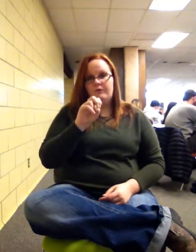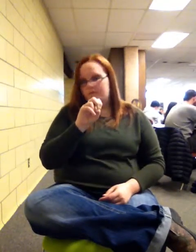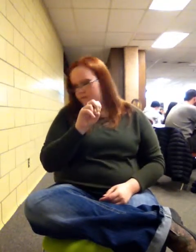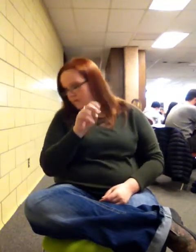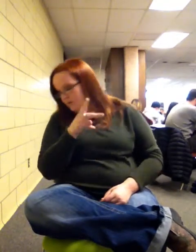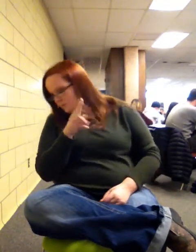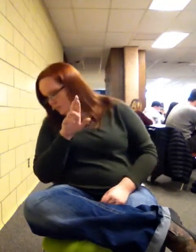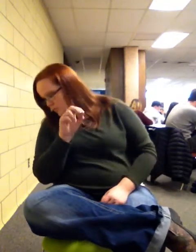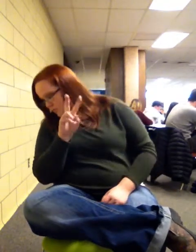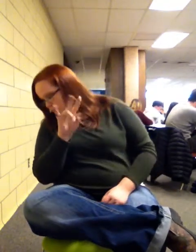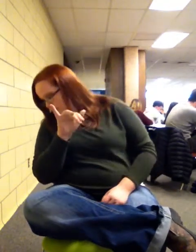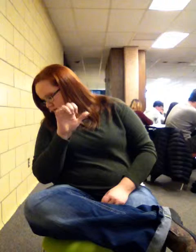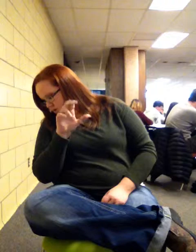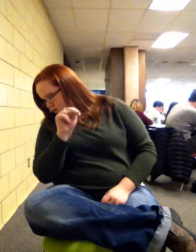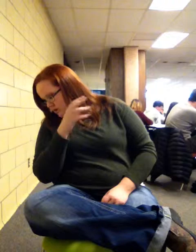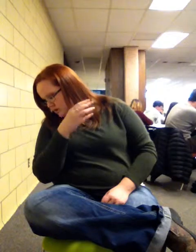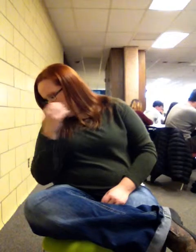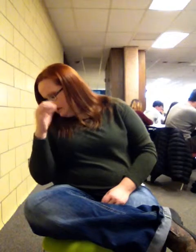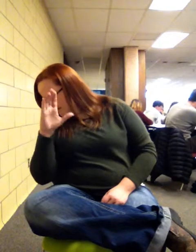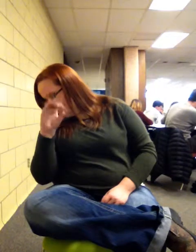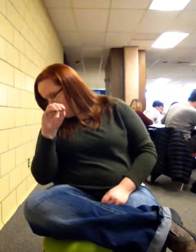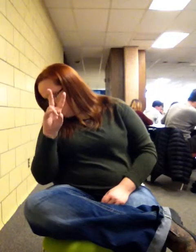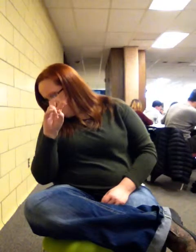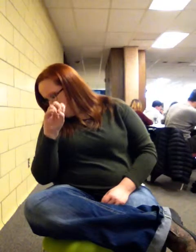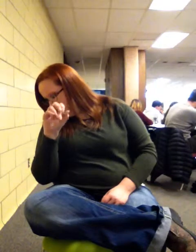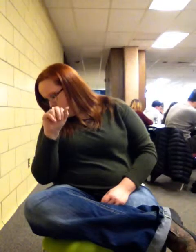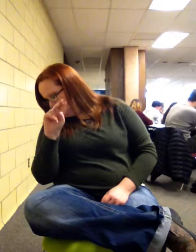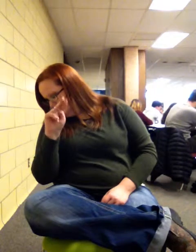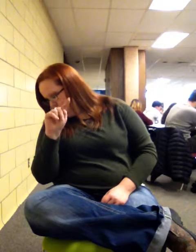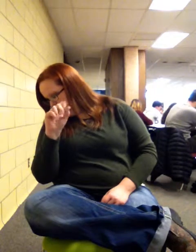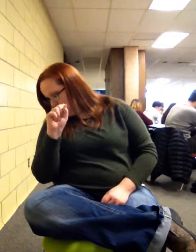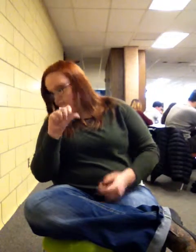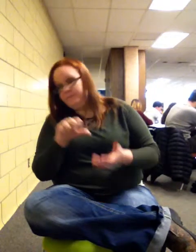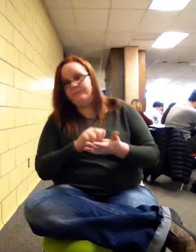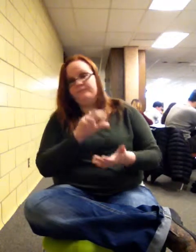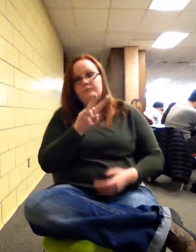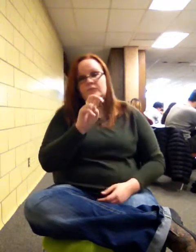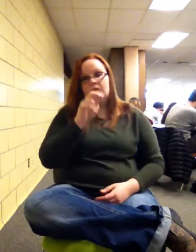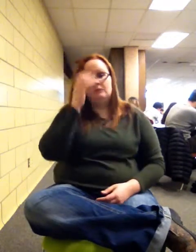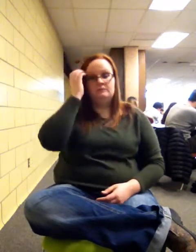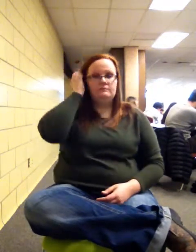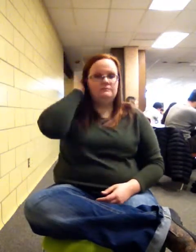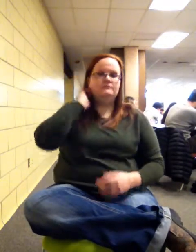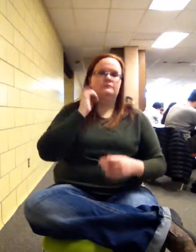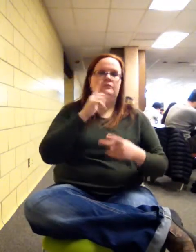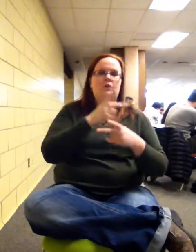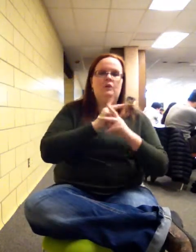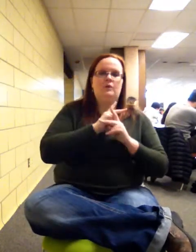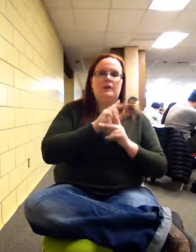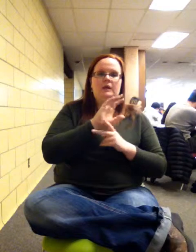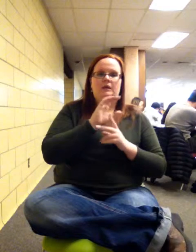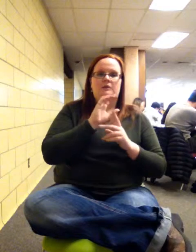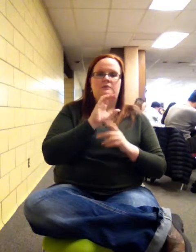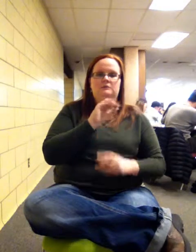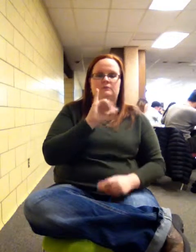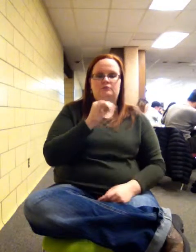time on that. For learning objective number 5, the expectations theory, that's the last thing